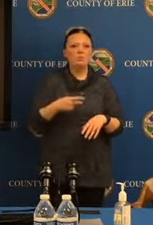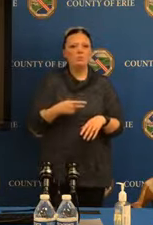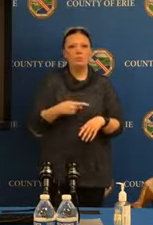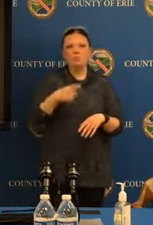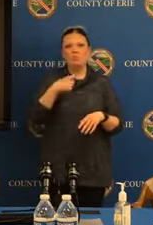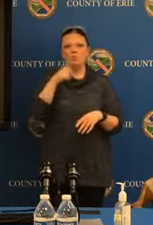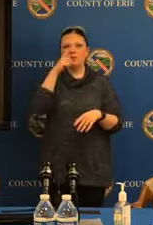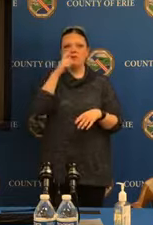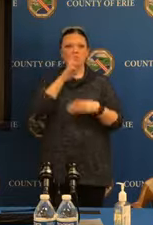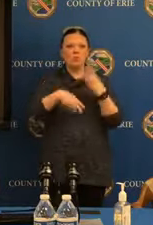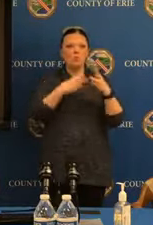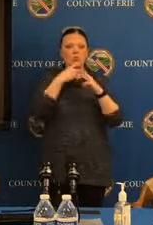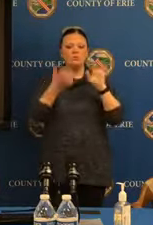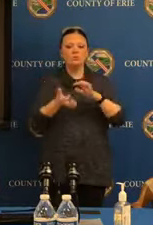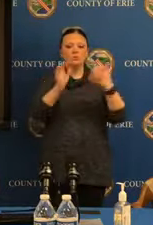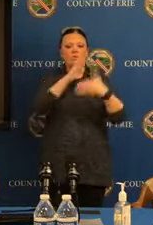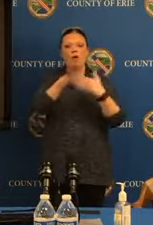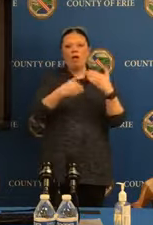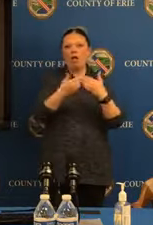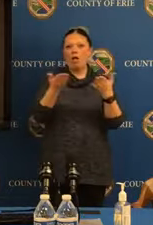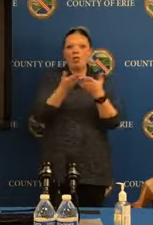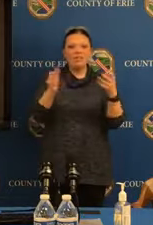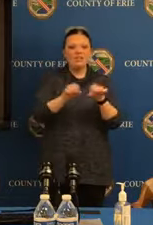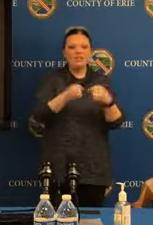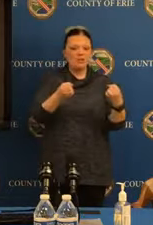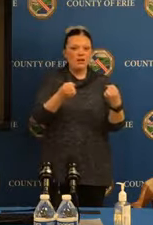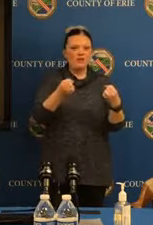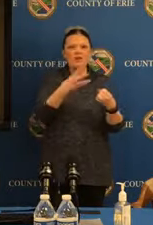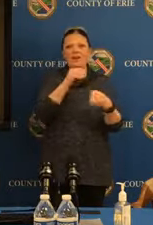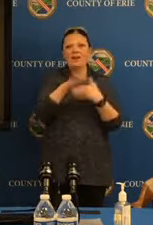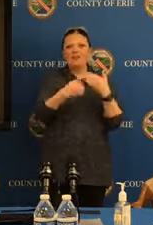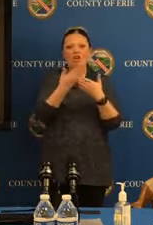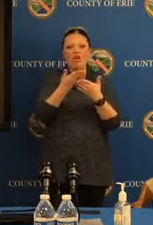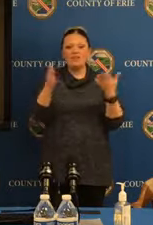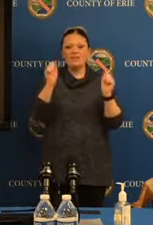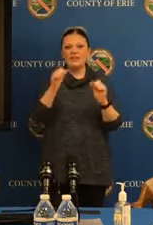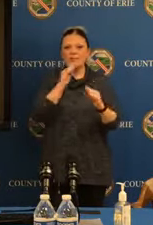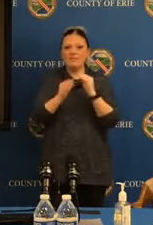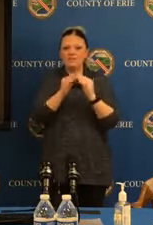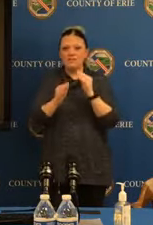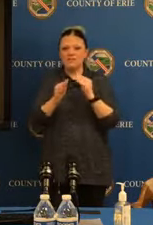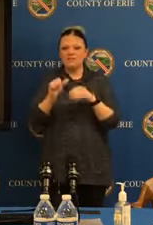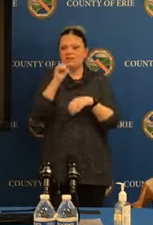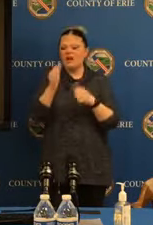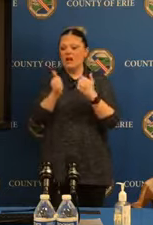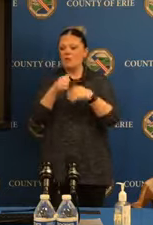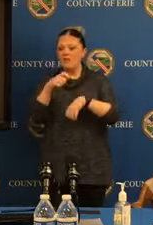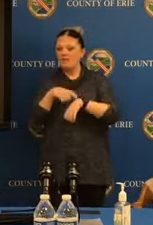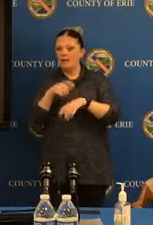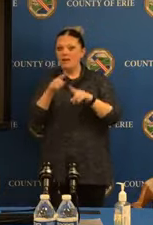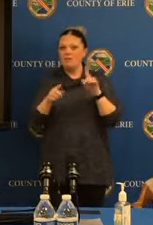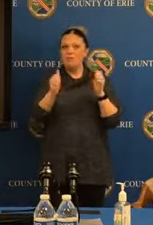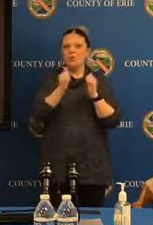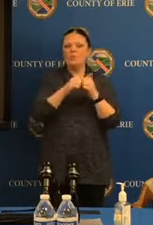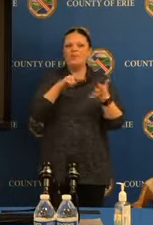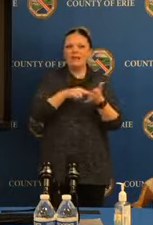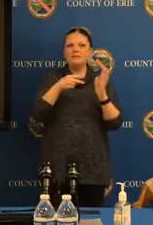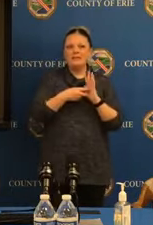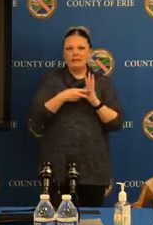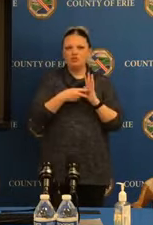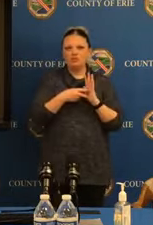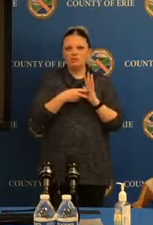of the world. All things break and all things can be mended, not with time, as they say, but with intention."